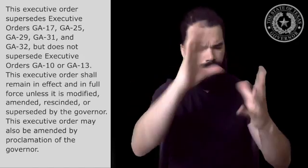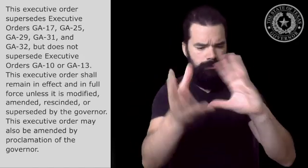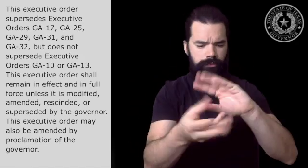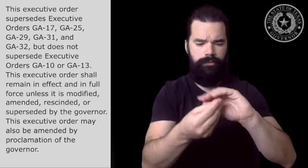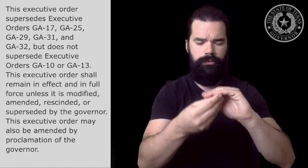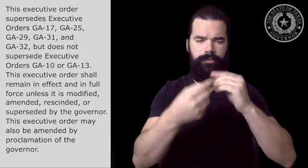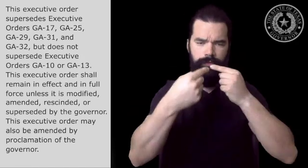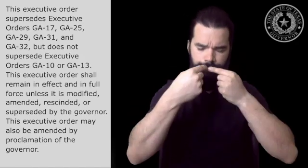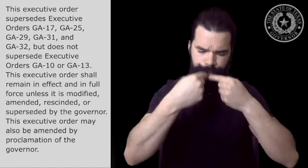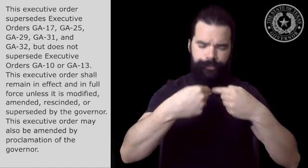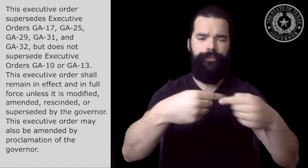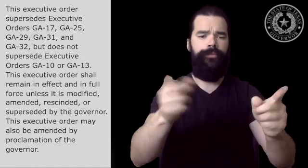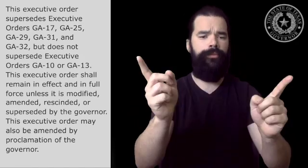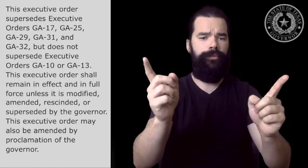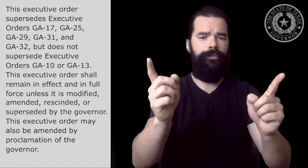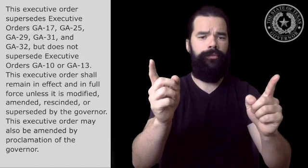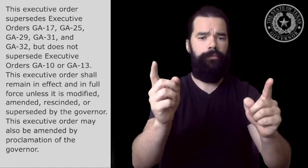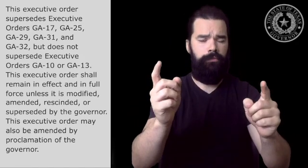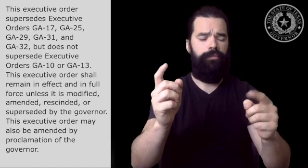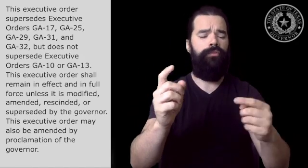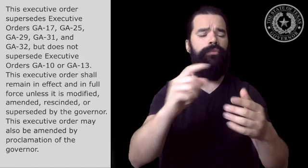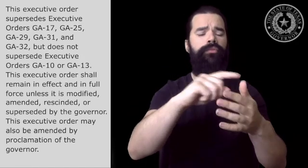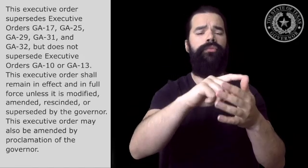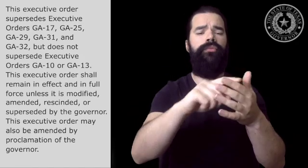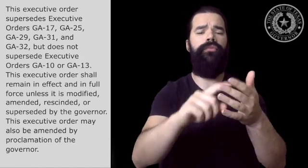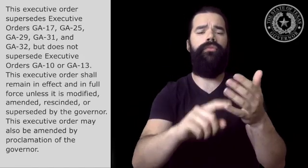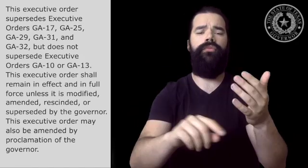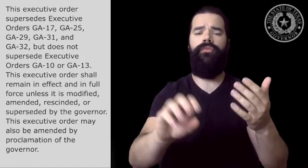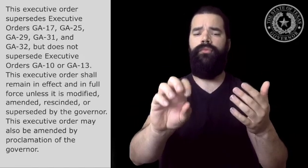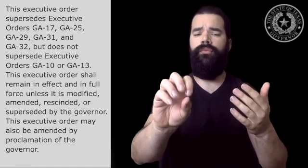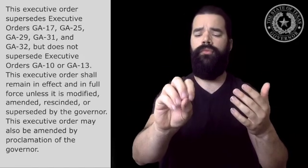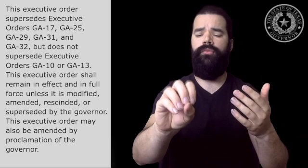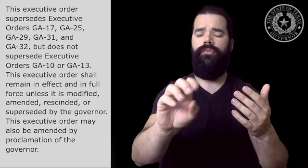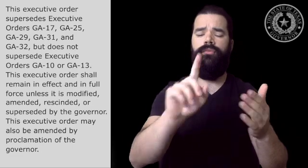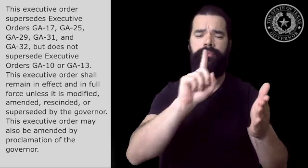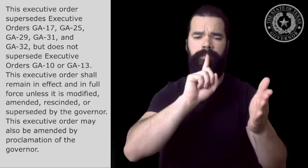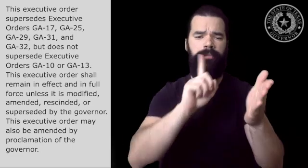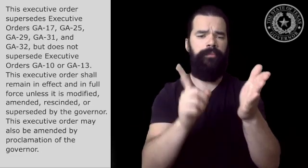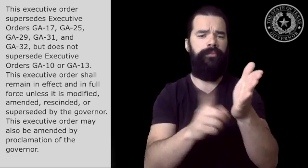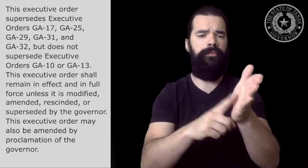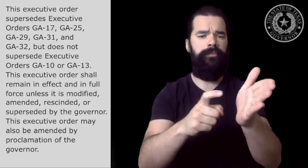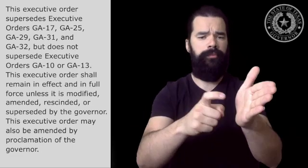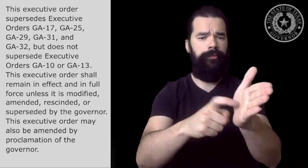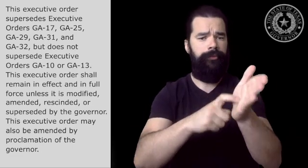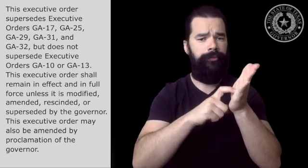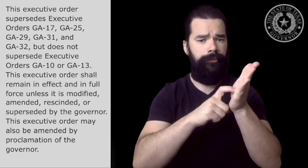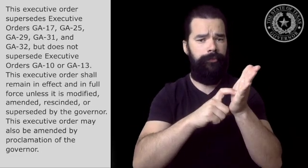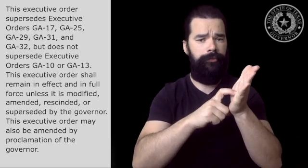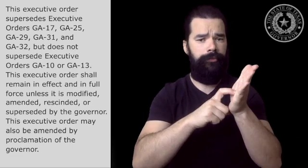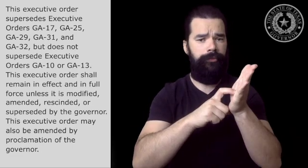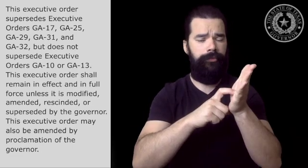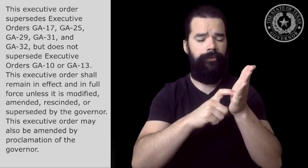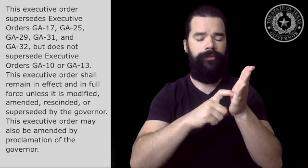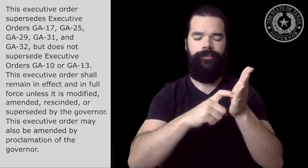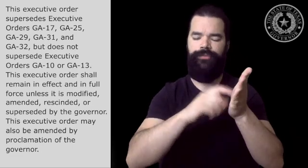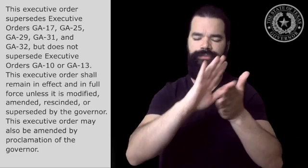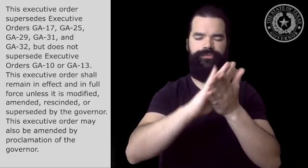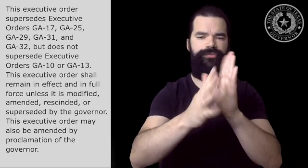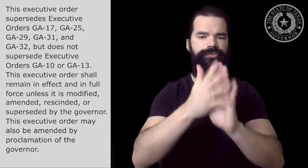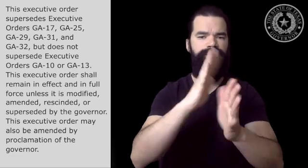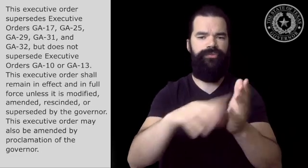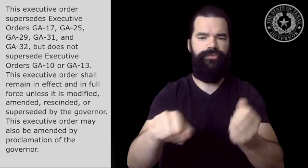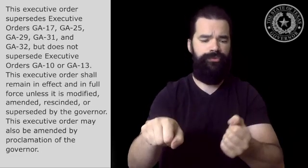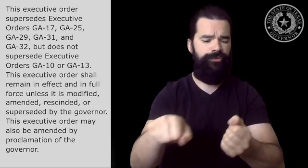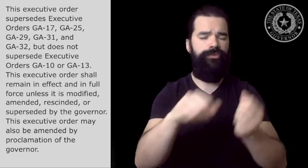This executive order supersedes Executive Orders GA-17, GA-25,